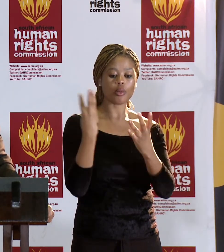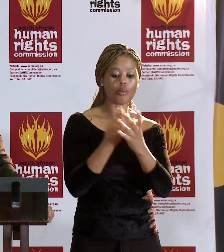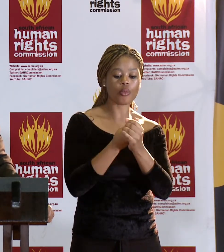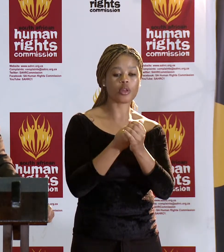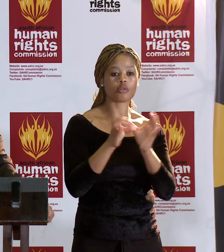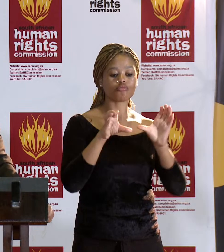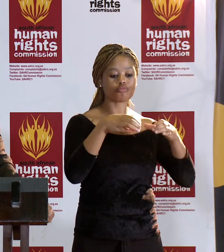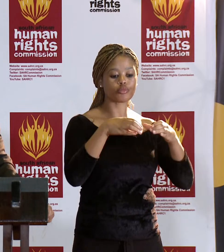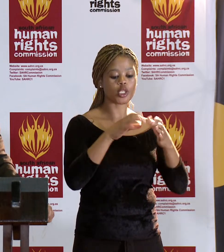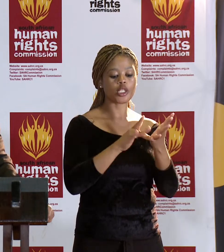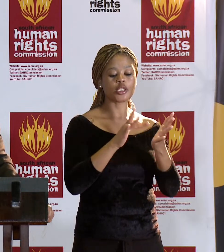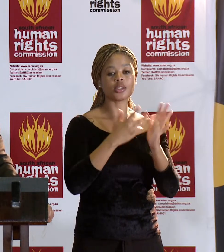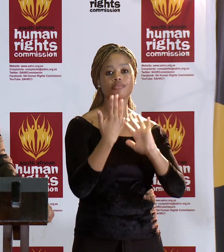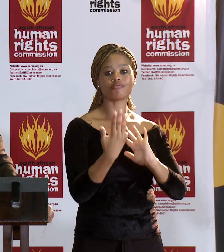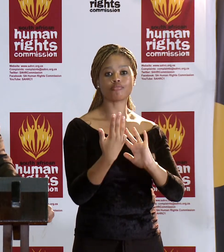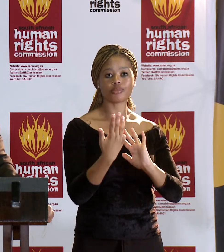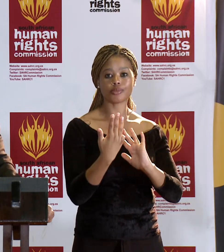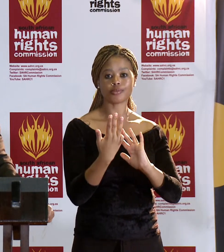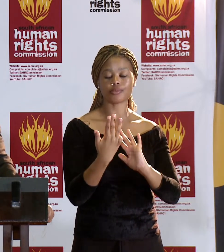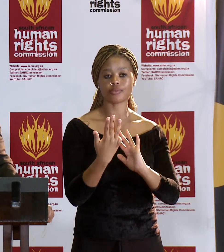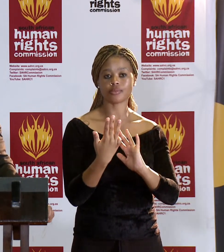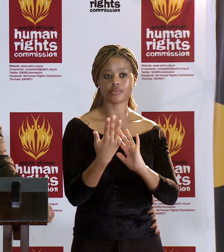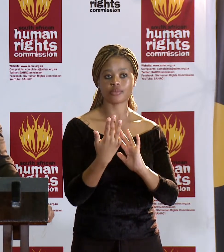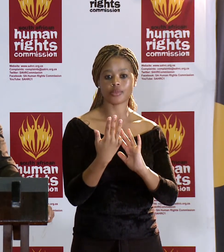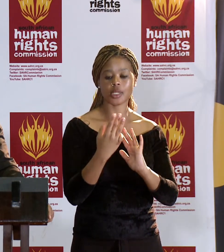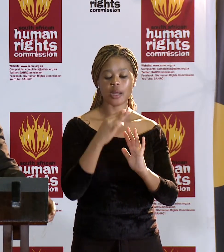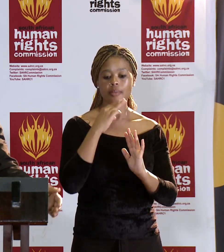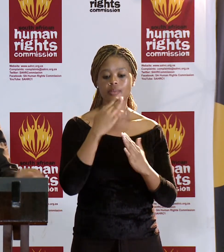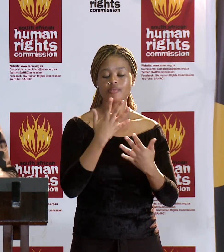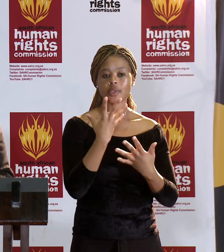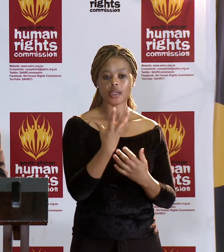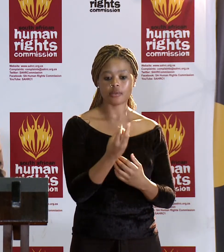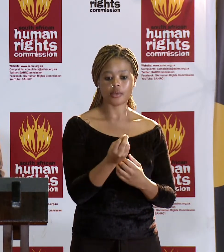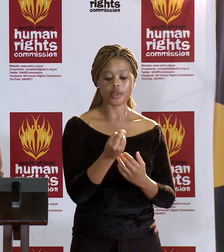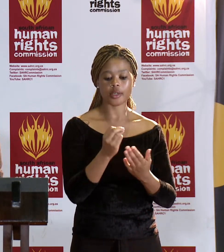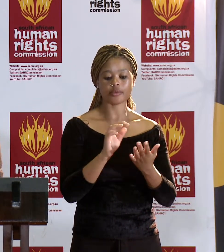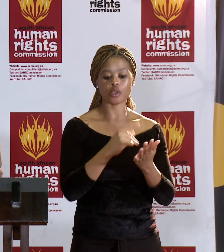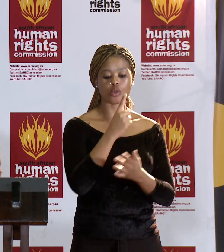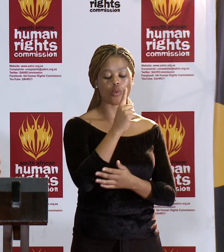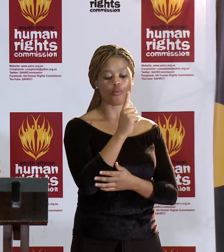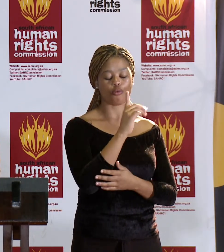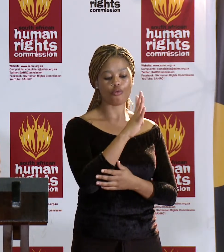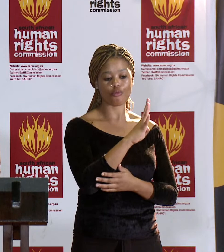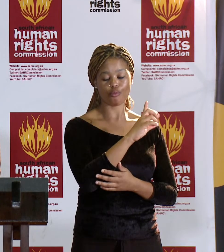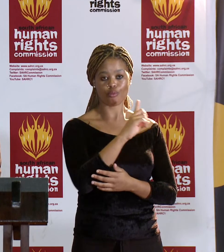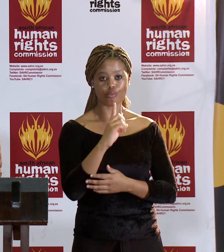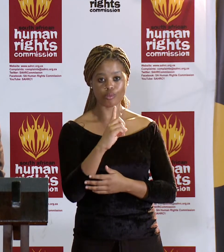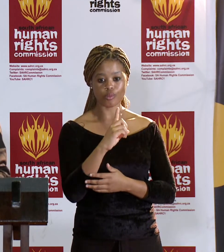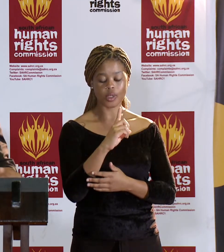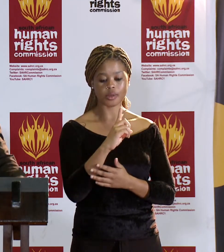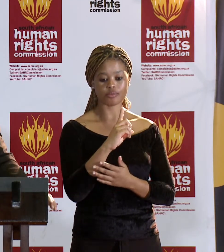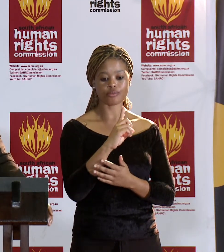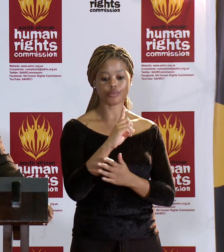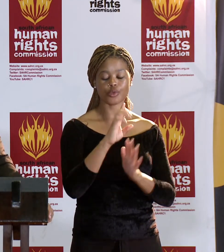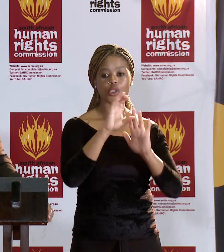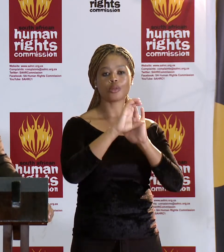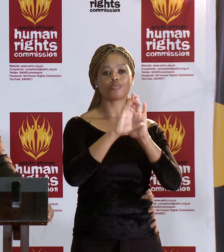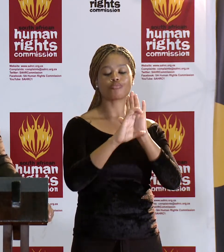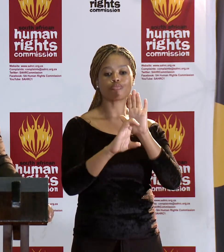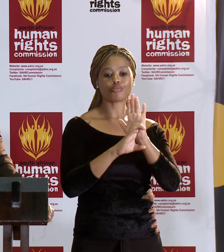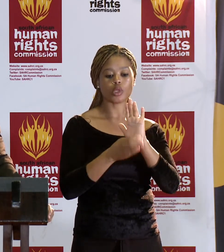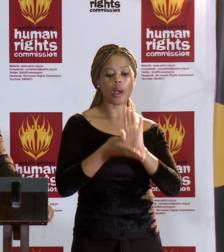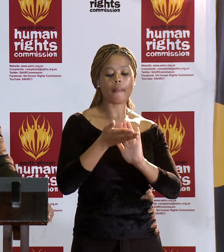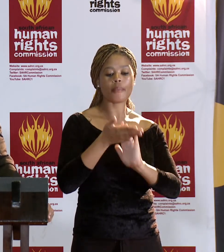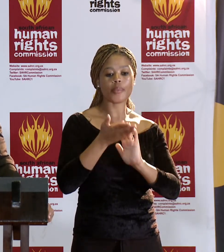a Chapter 9 institution whose mandate, as expressed in Section 184(1) of the Constitution, is to